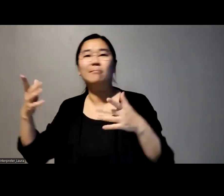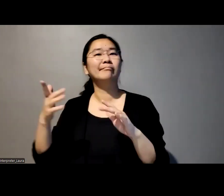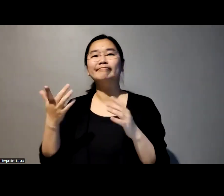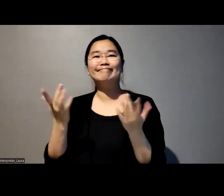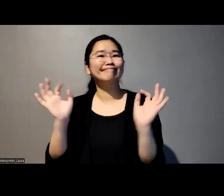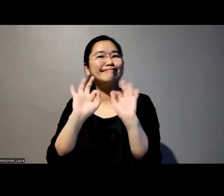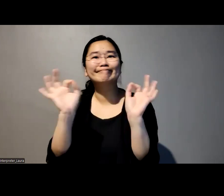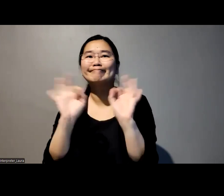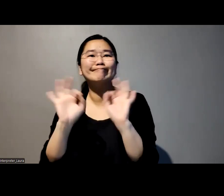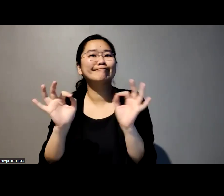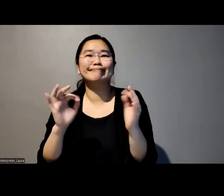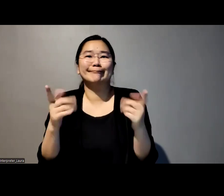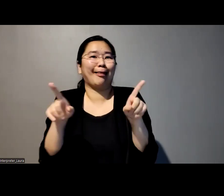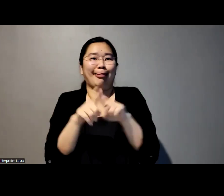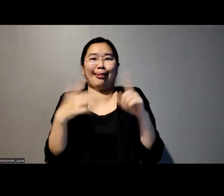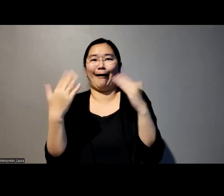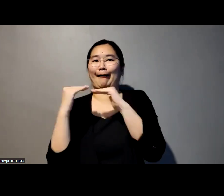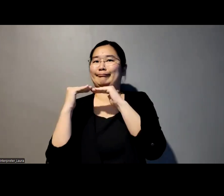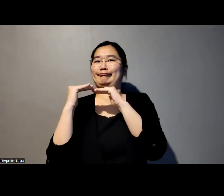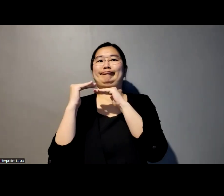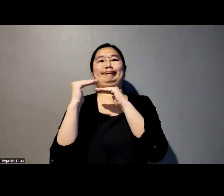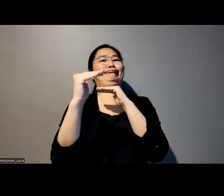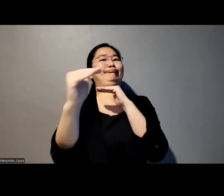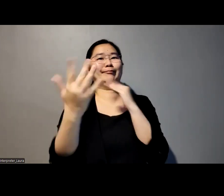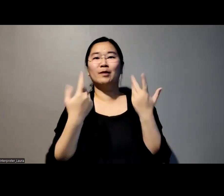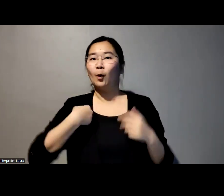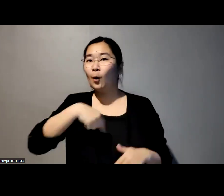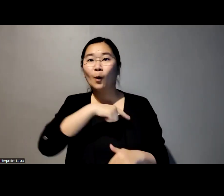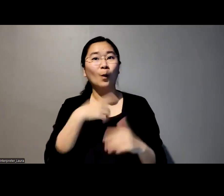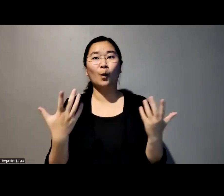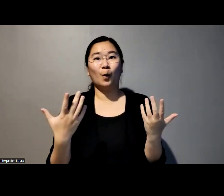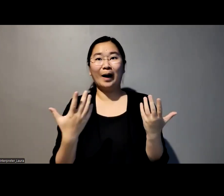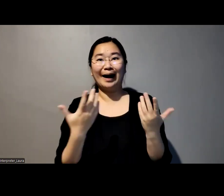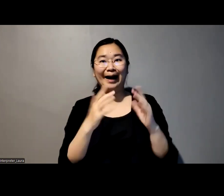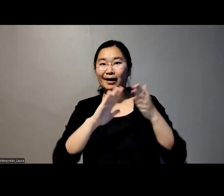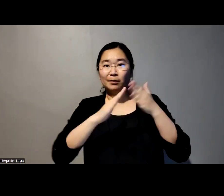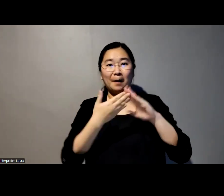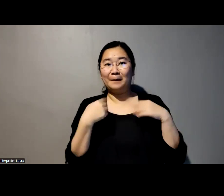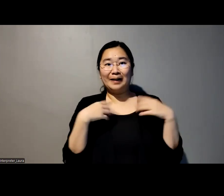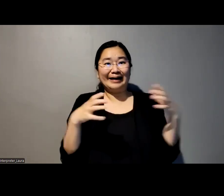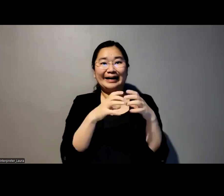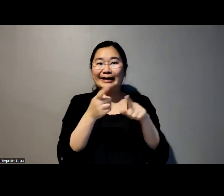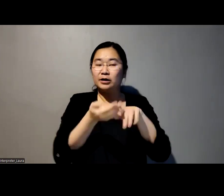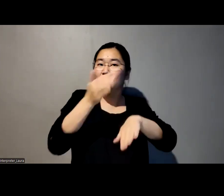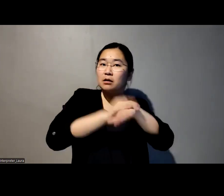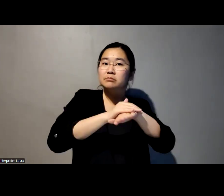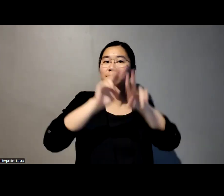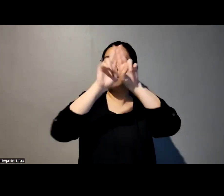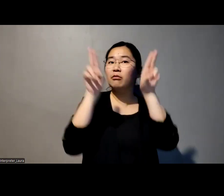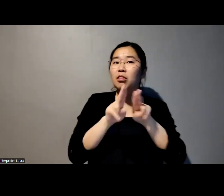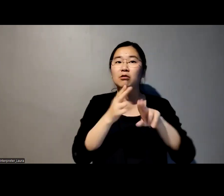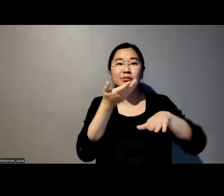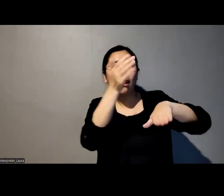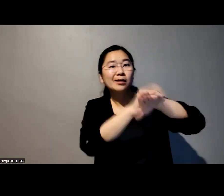say roughly in Kyiv, right? And on the grounds, institutions together with local authorities